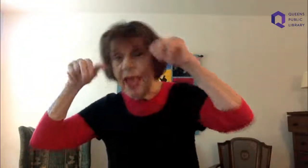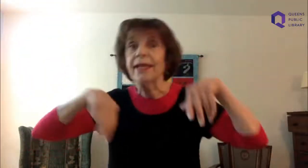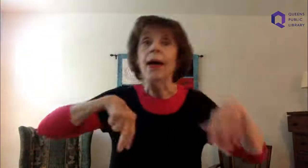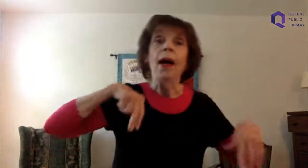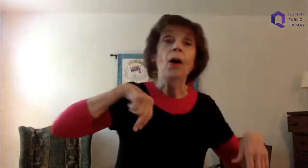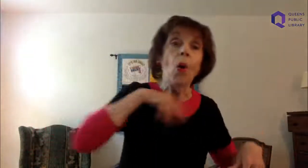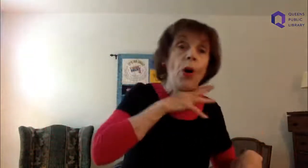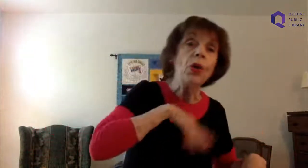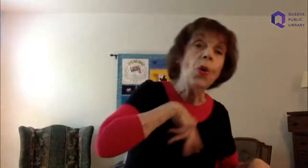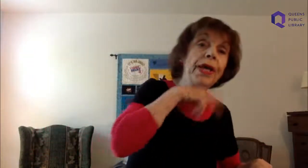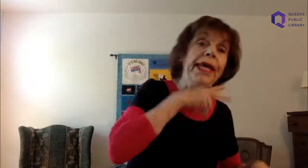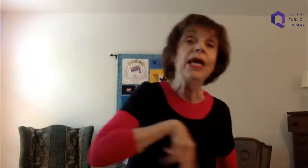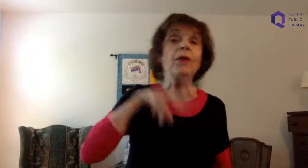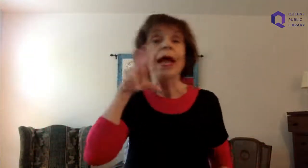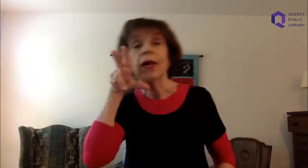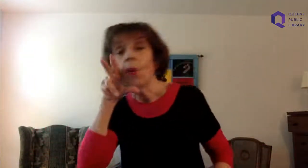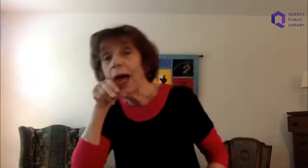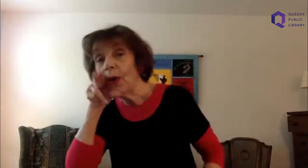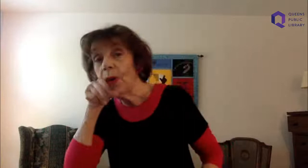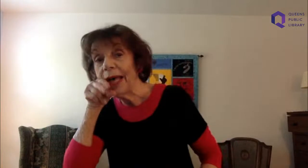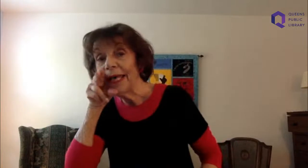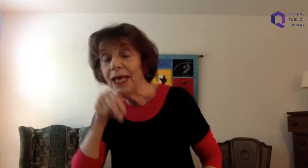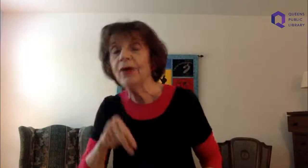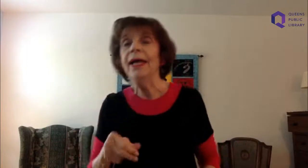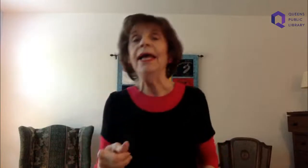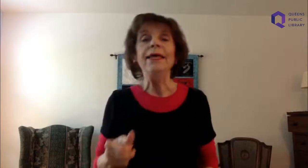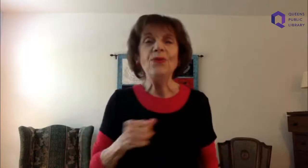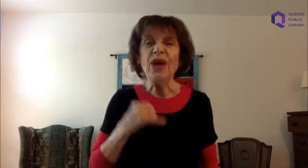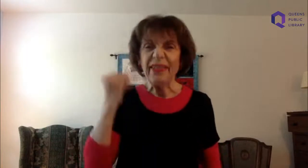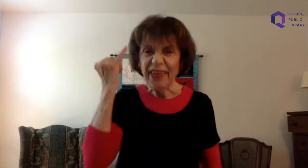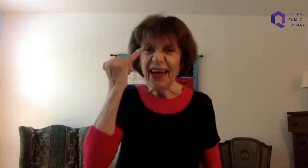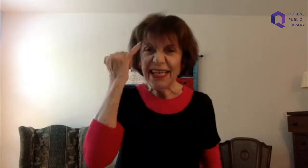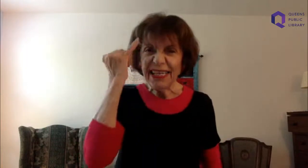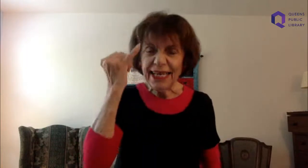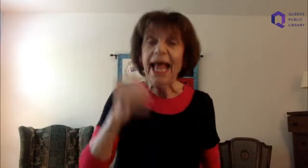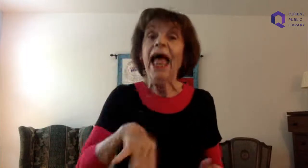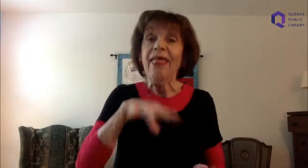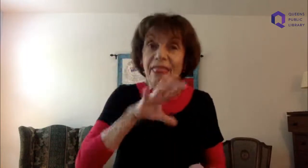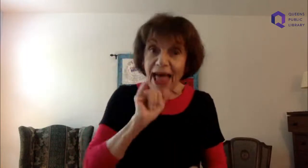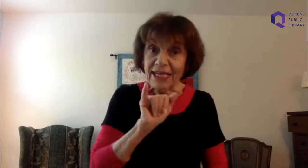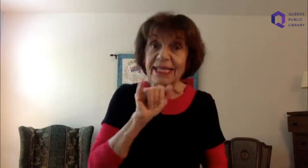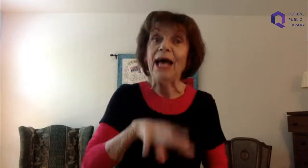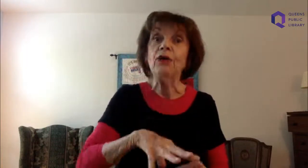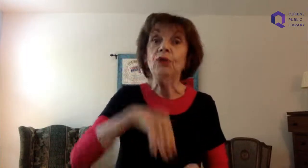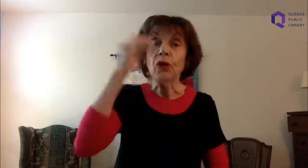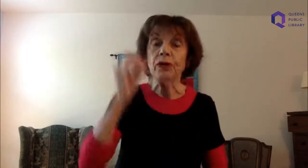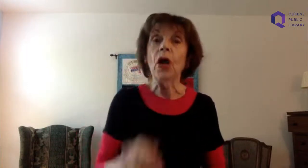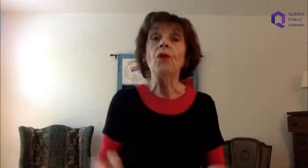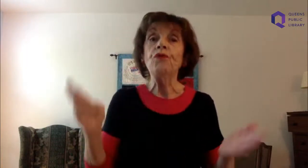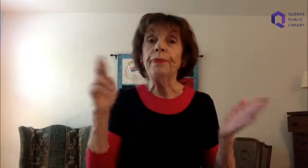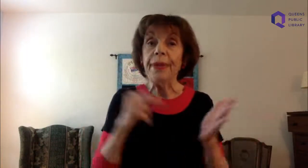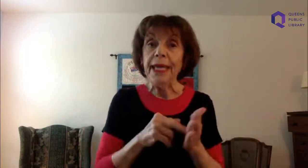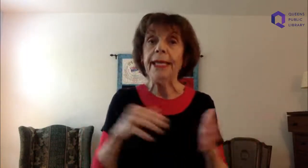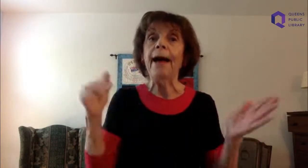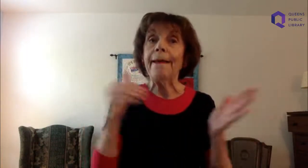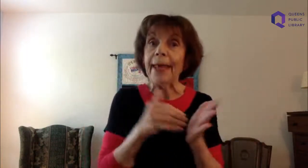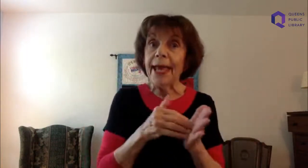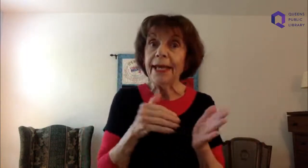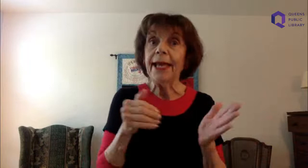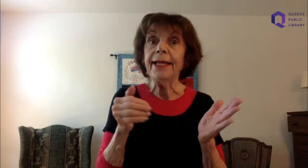and a oink oink here and a quack quack here. You got the idea. That's how you learn. Repeat again and